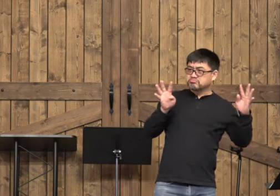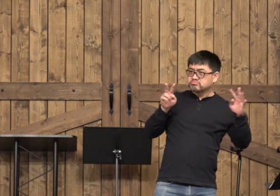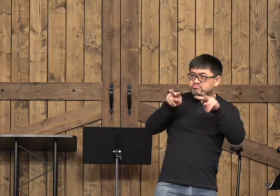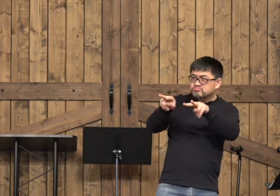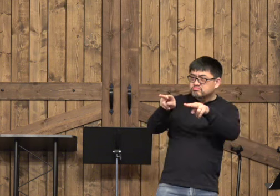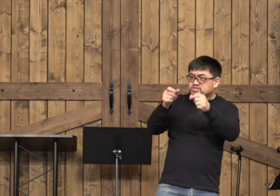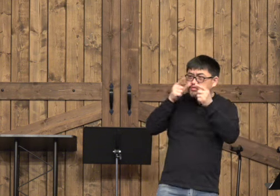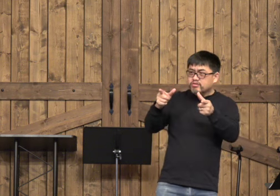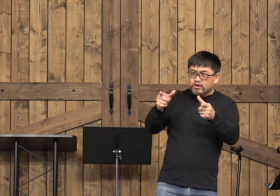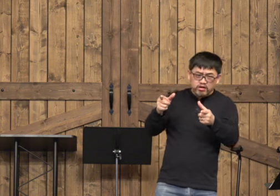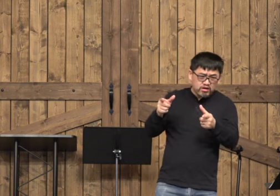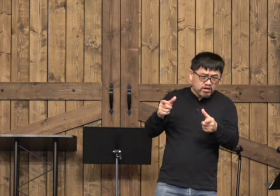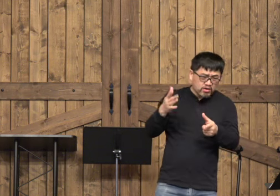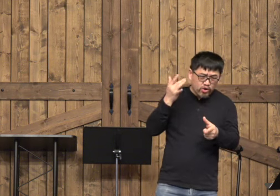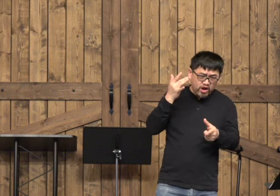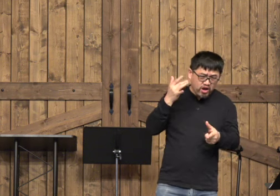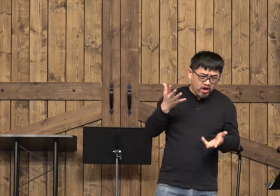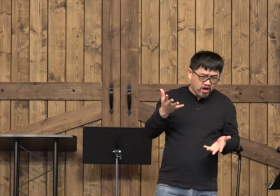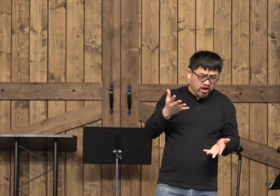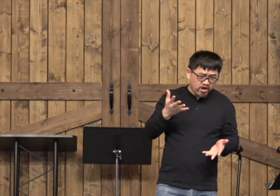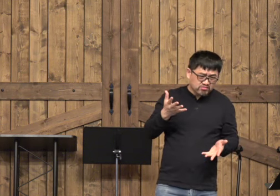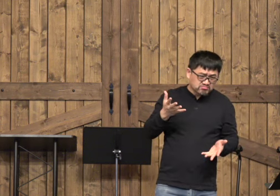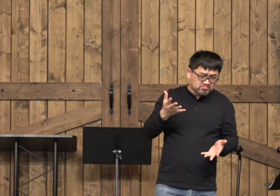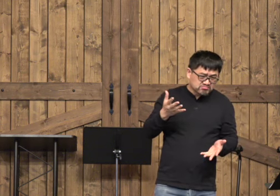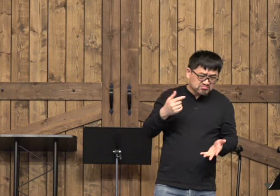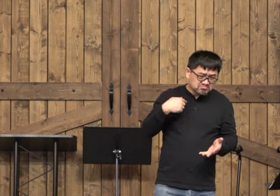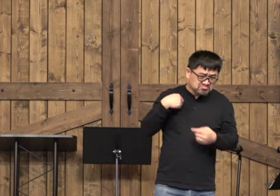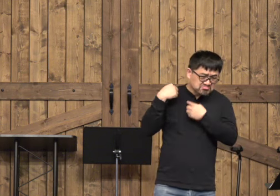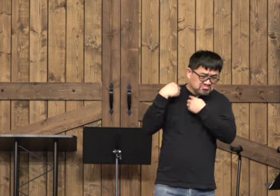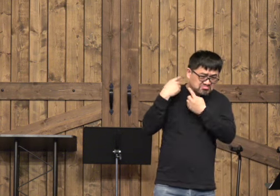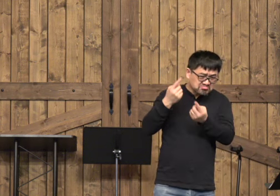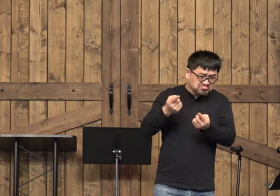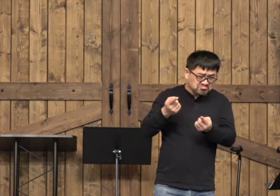And all the people were amazed. They looked at Jesus with a man.